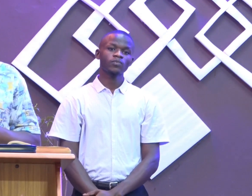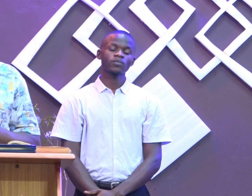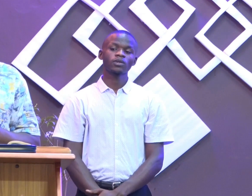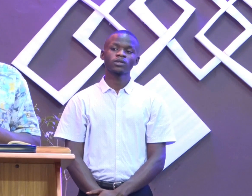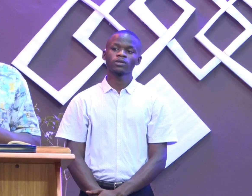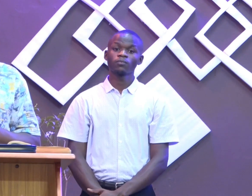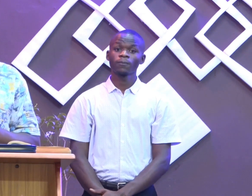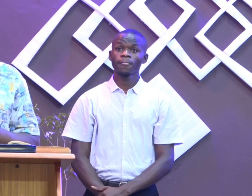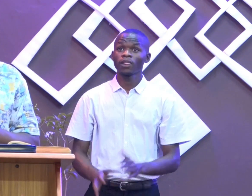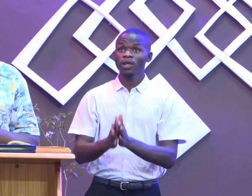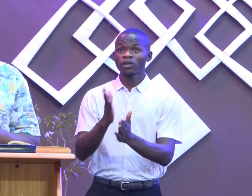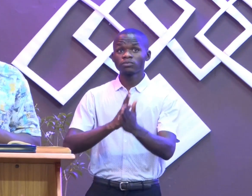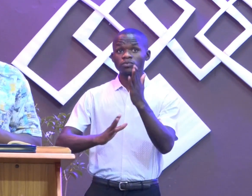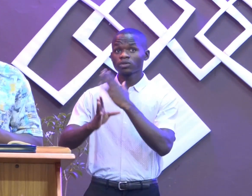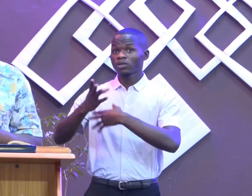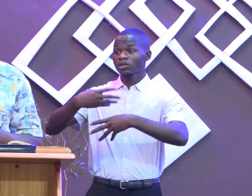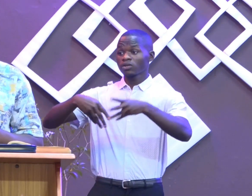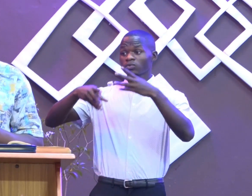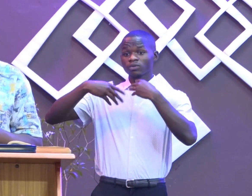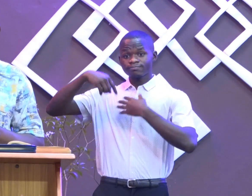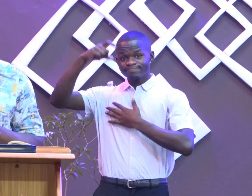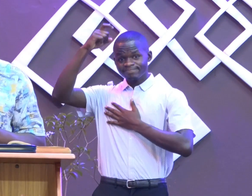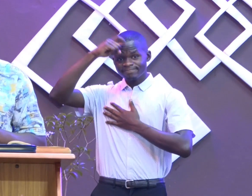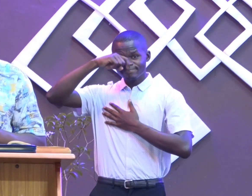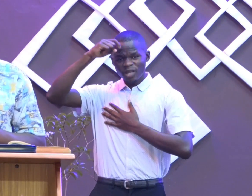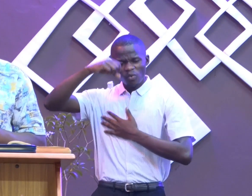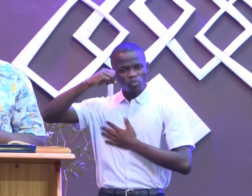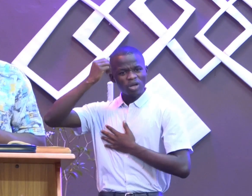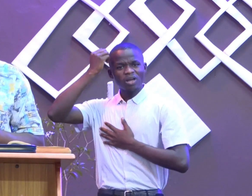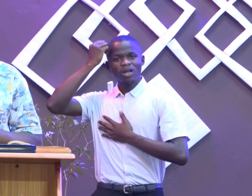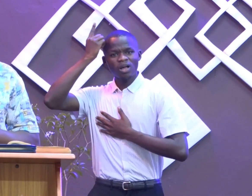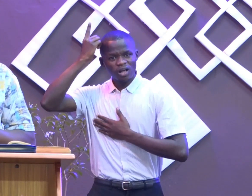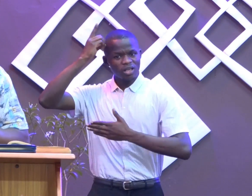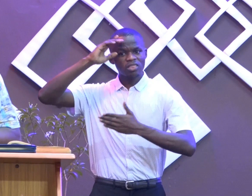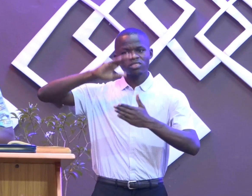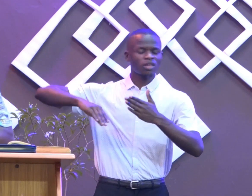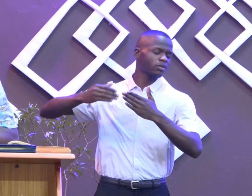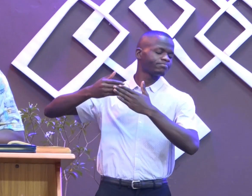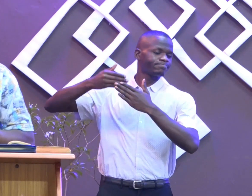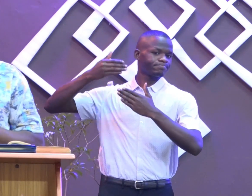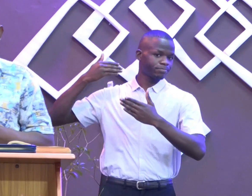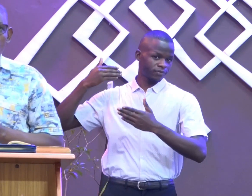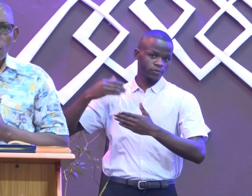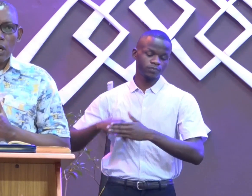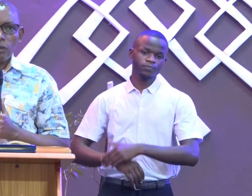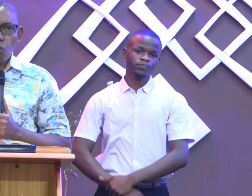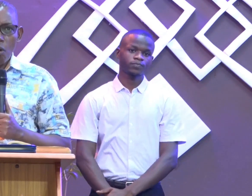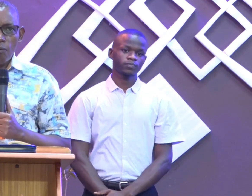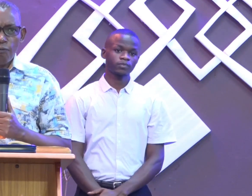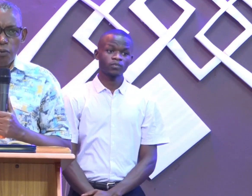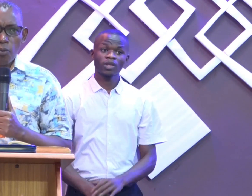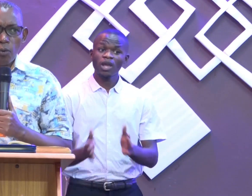it to our bishop. To give us the wisdom to understand it more than we've understood